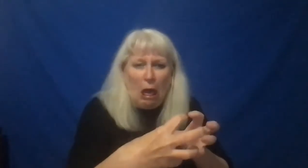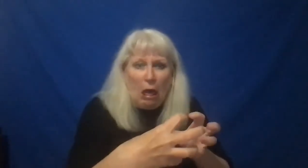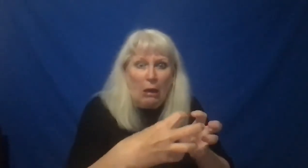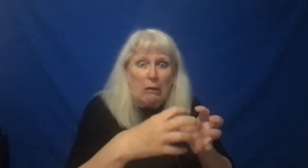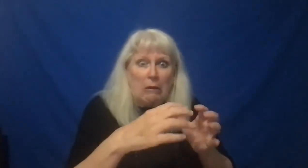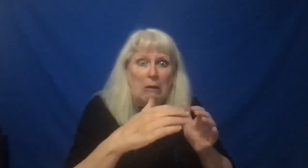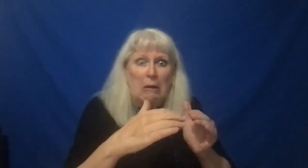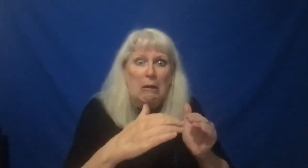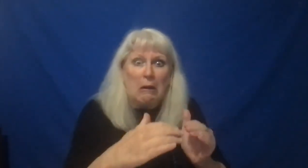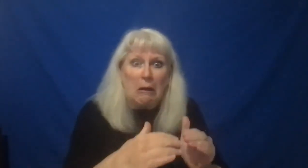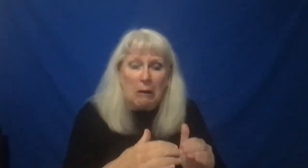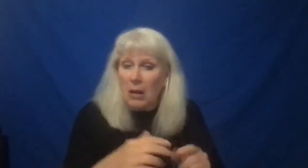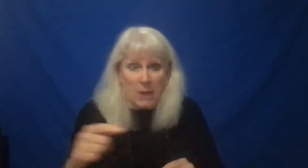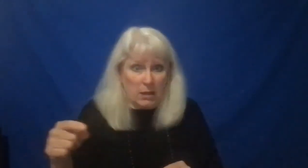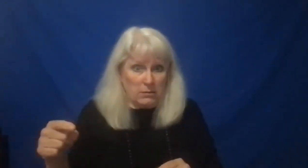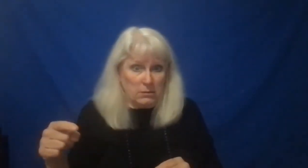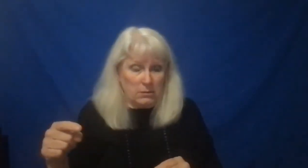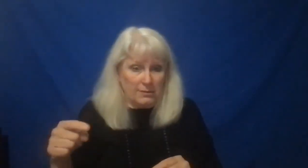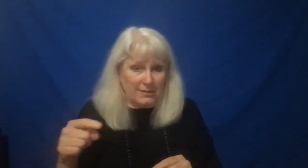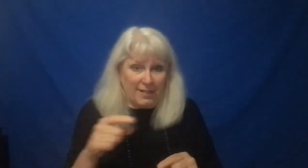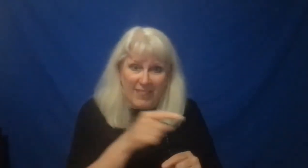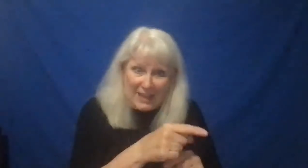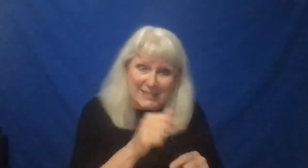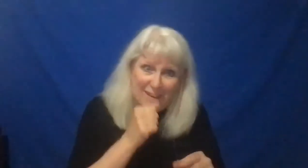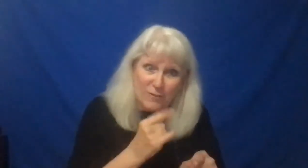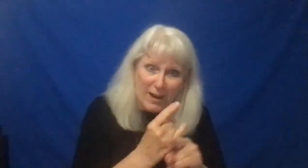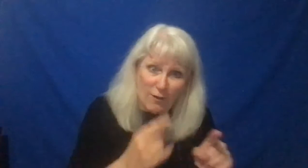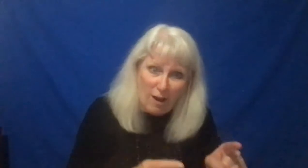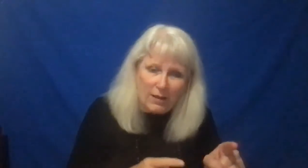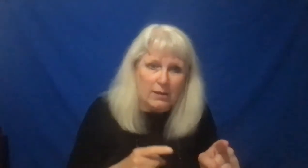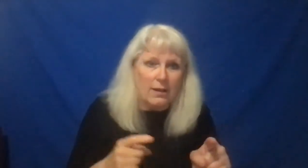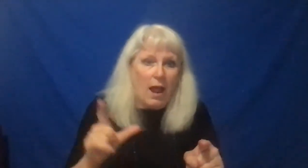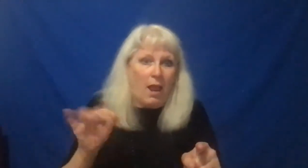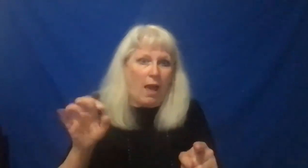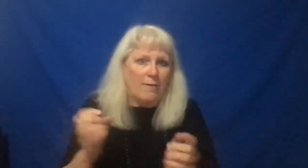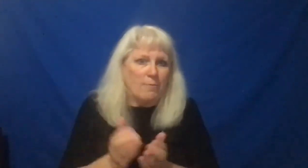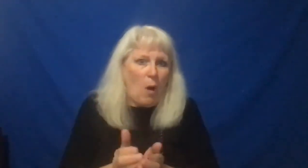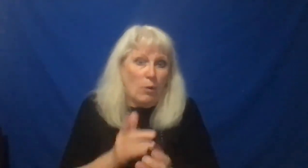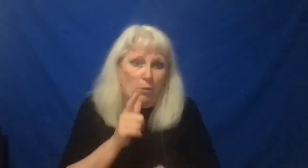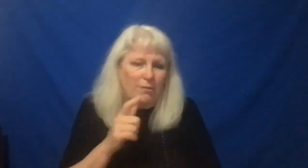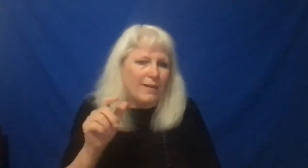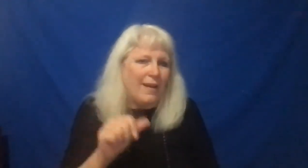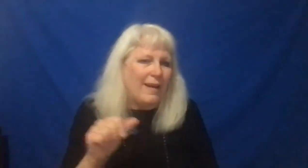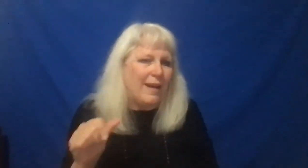the analogy of a suffering alcoholic, to surrender and to be saved